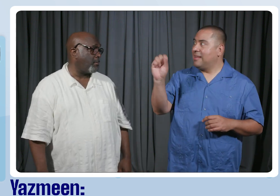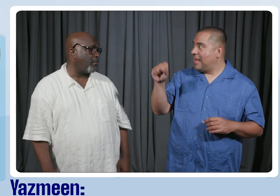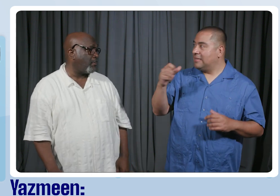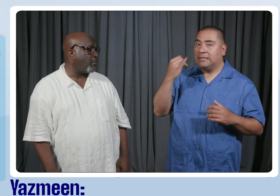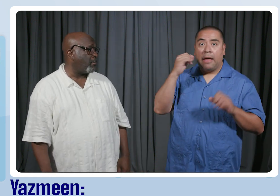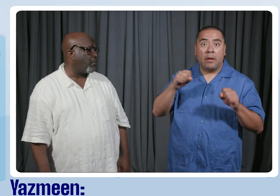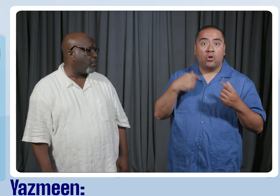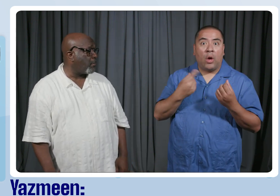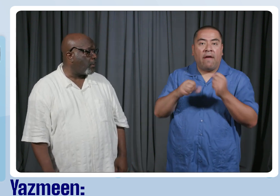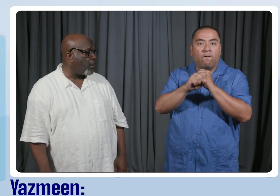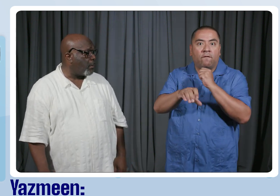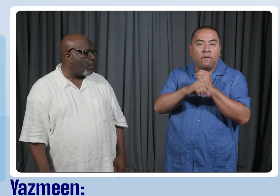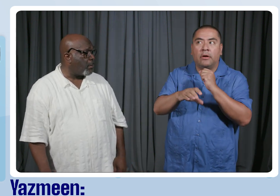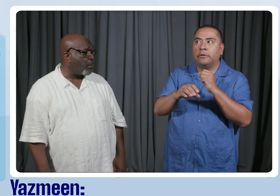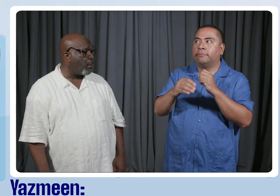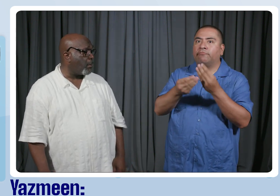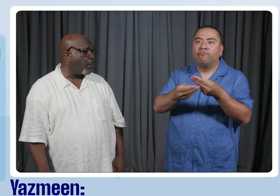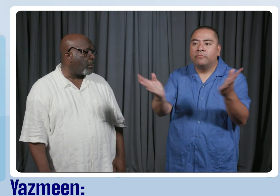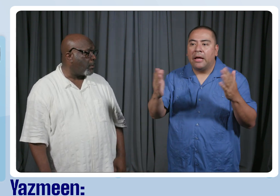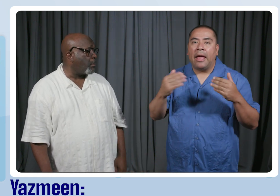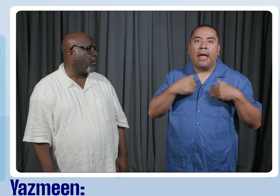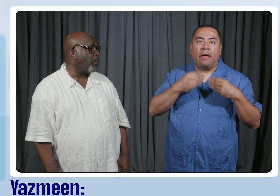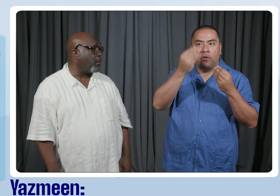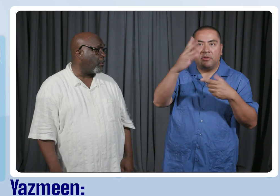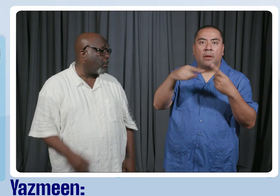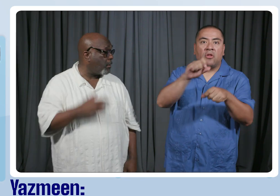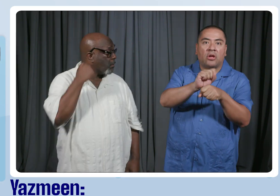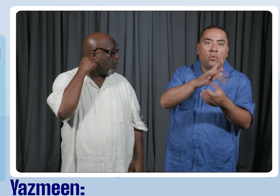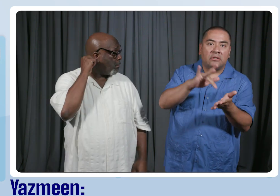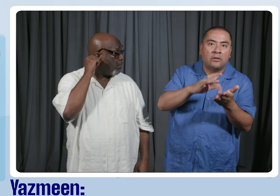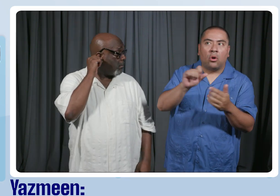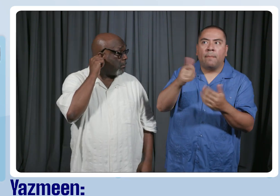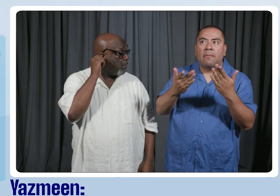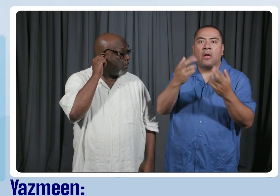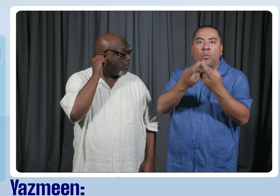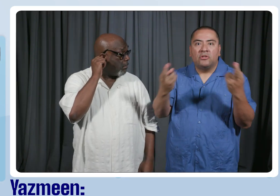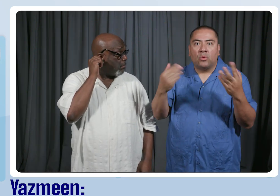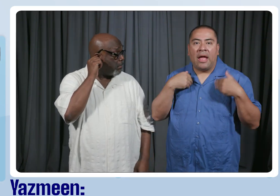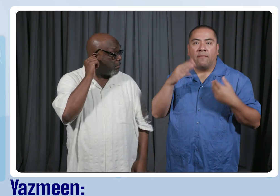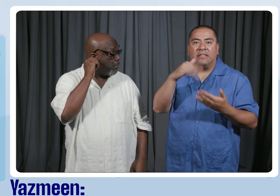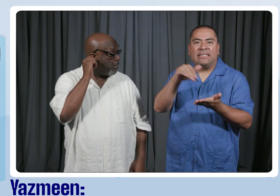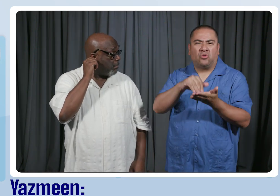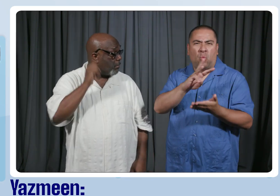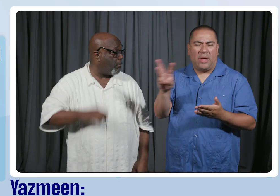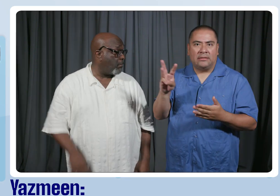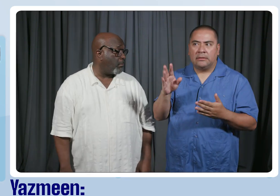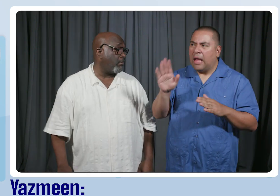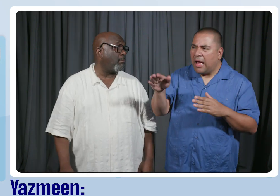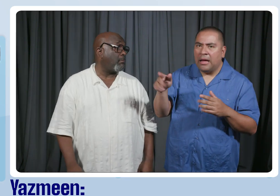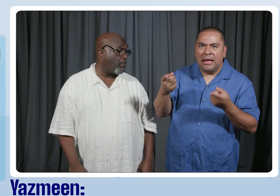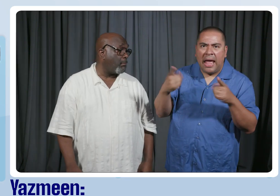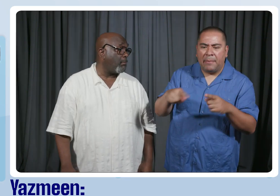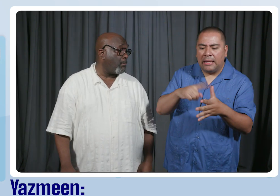and information about the Career Center, any other resources we may be having at Central West allows for us to, hey, this is what's happening.